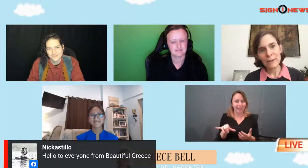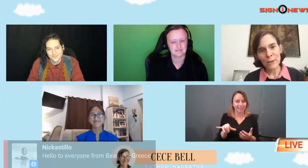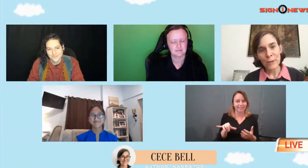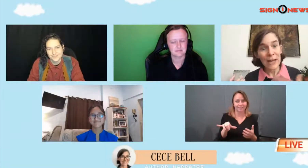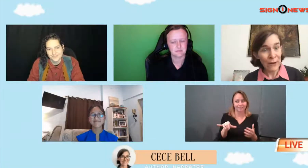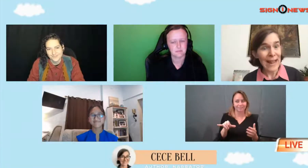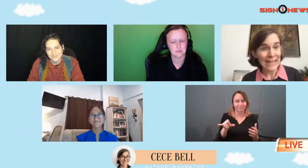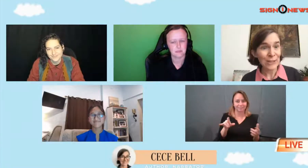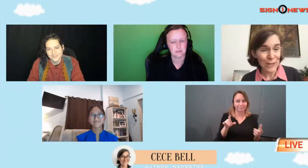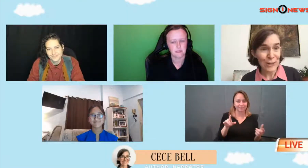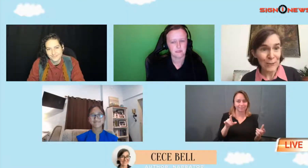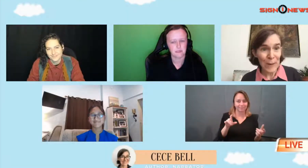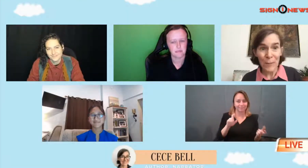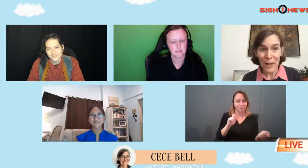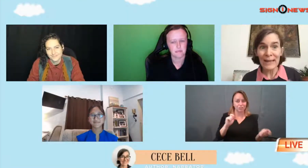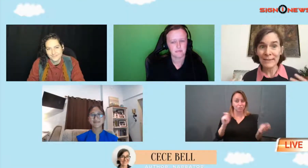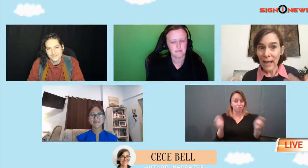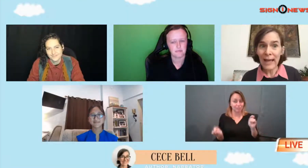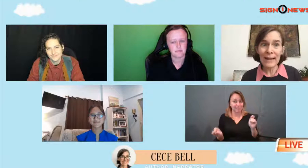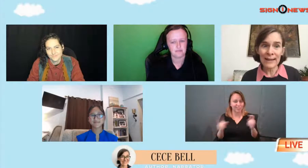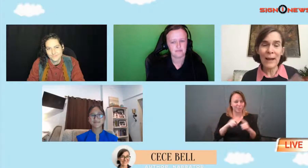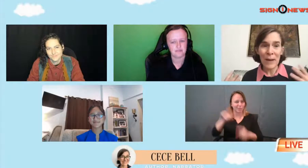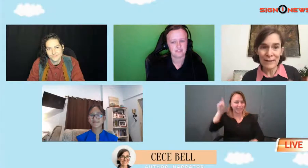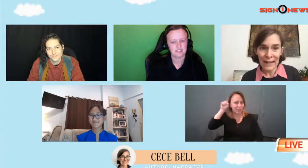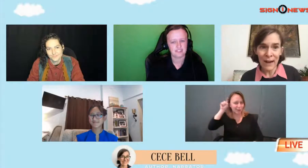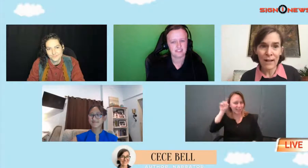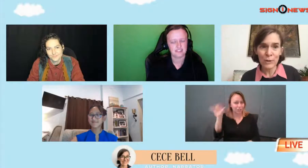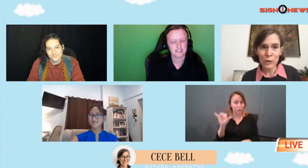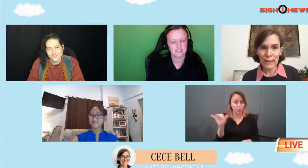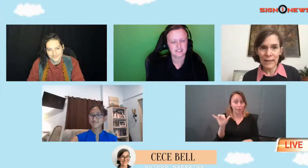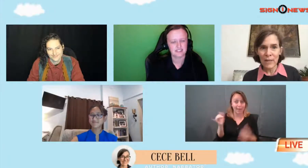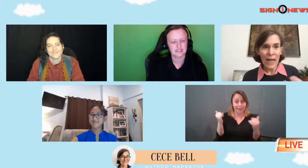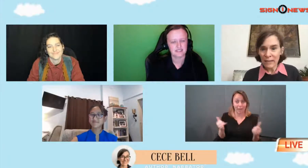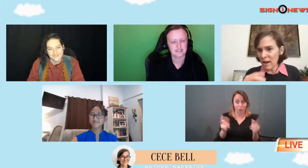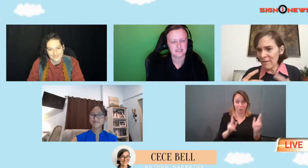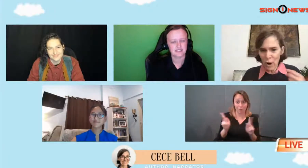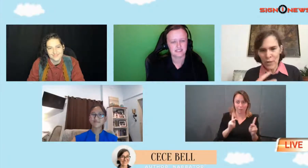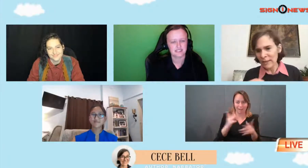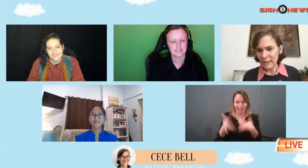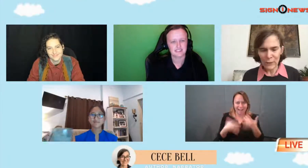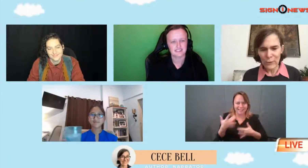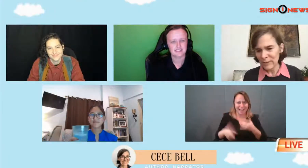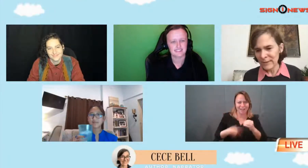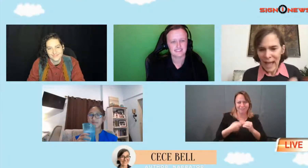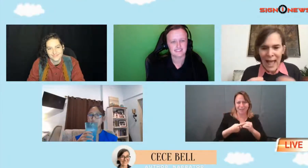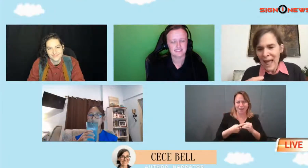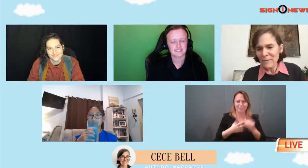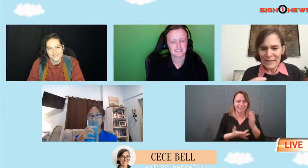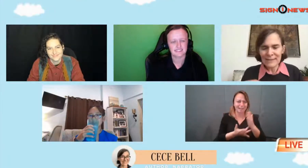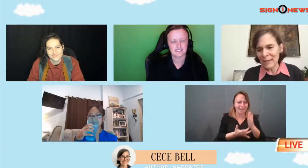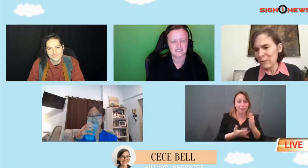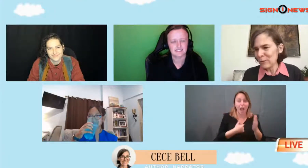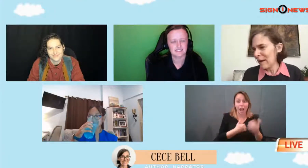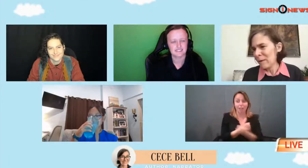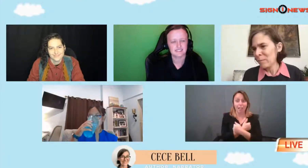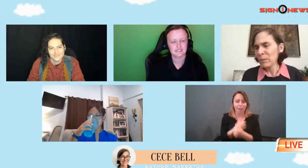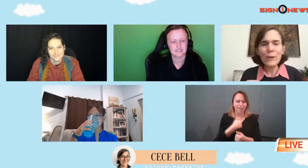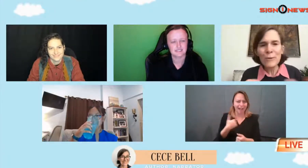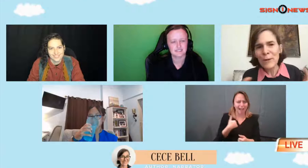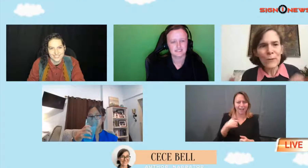translates into hearing aids too. People get excited about technology. They love all the little, I have these